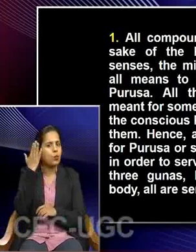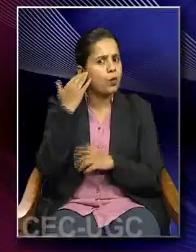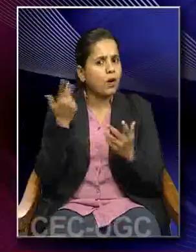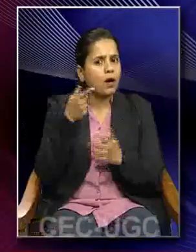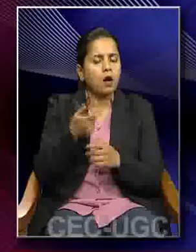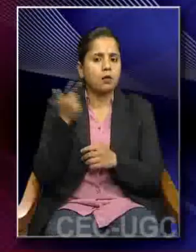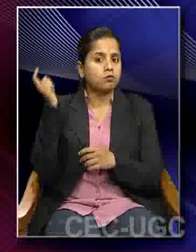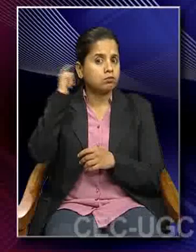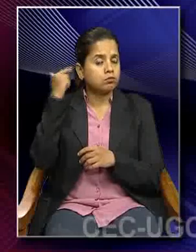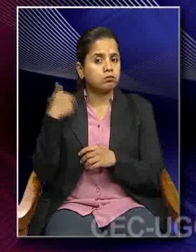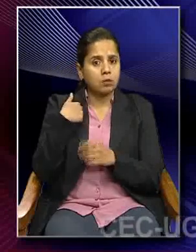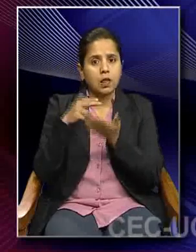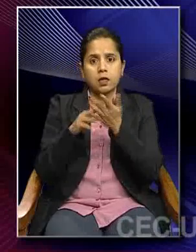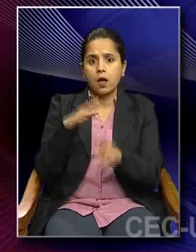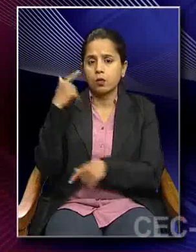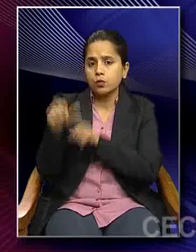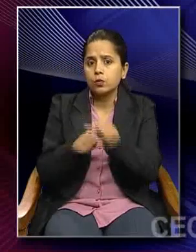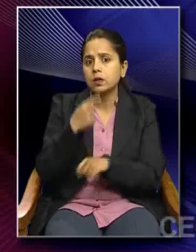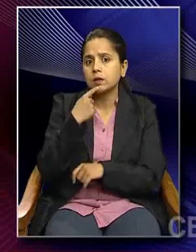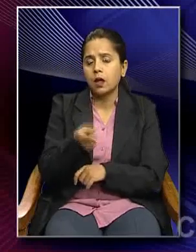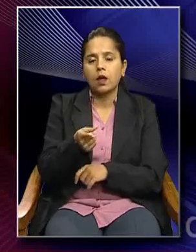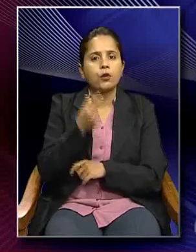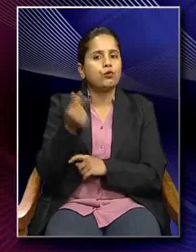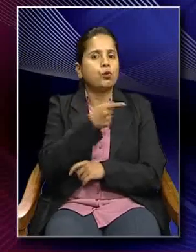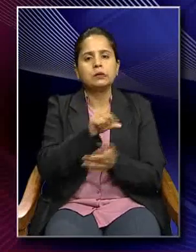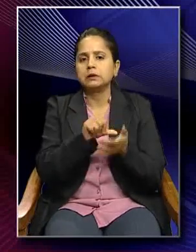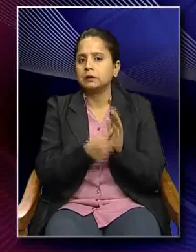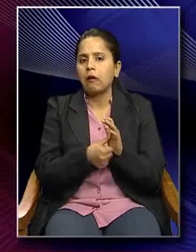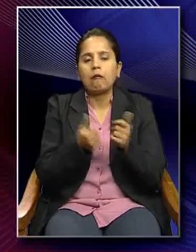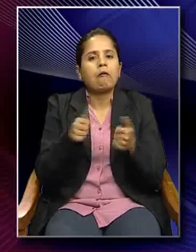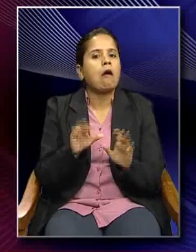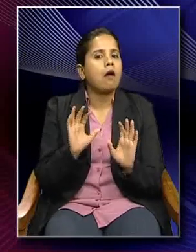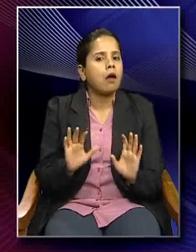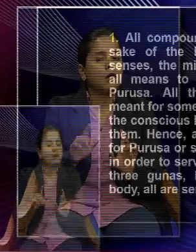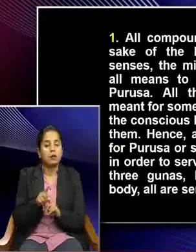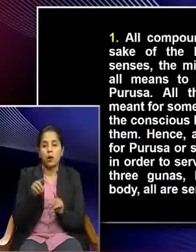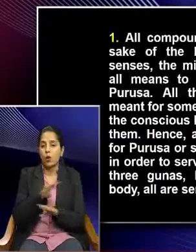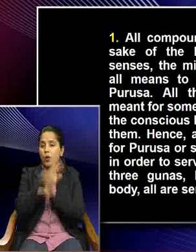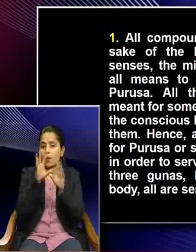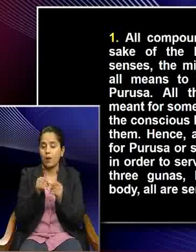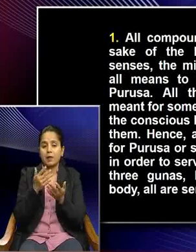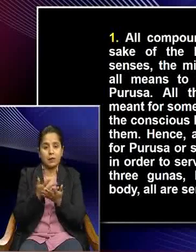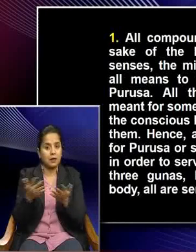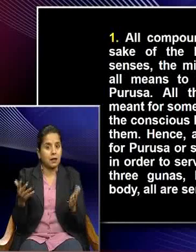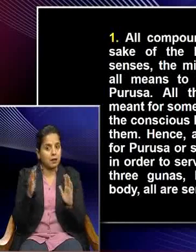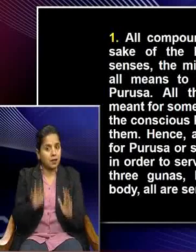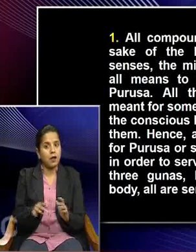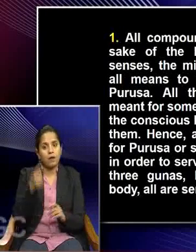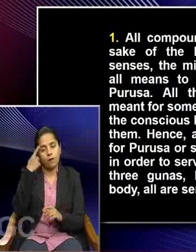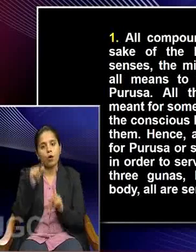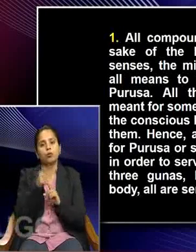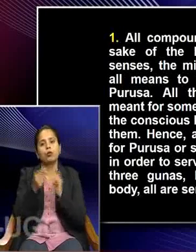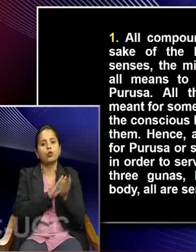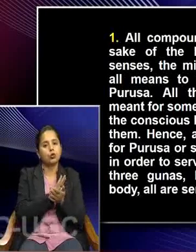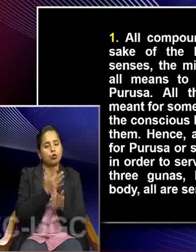conscious Prakriti can't make use of them. Hence all these substances are for Purush or